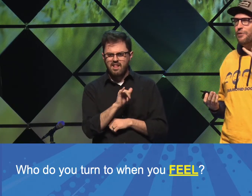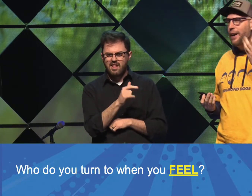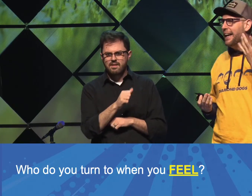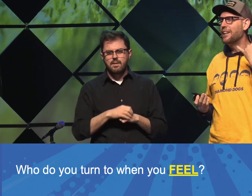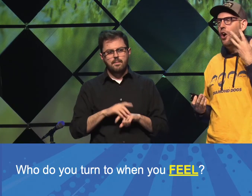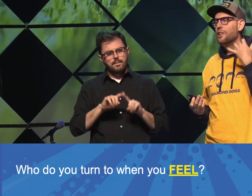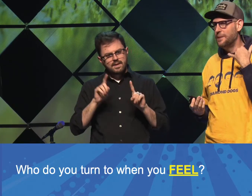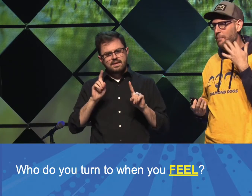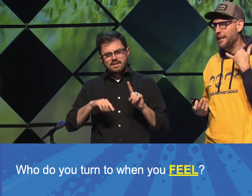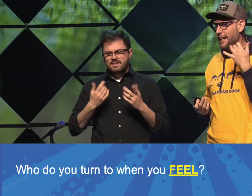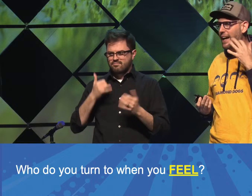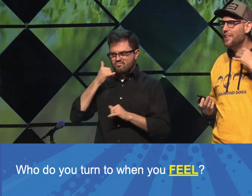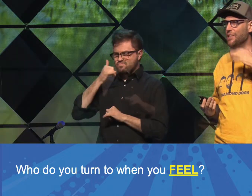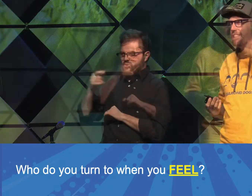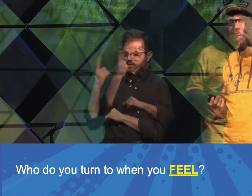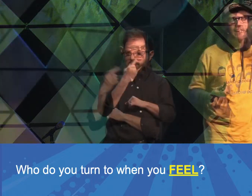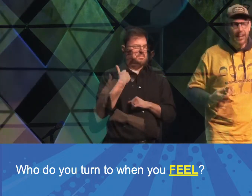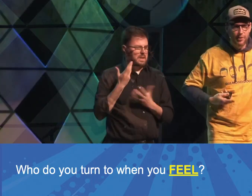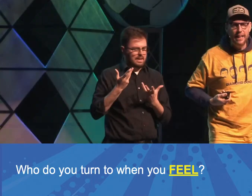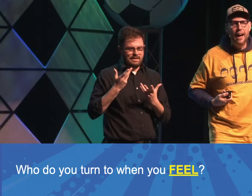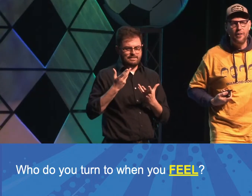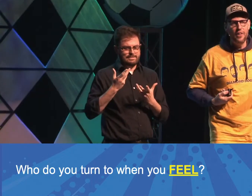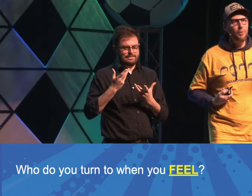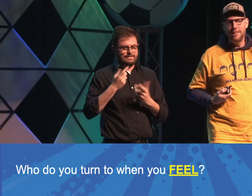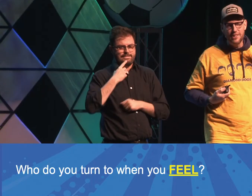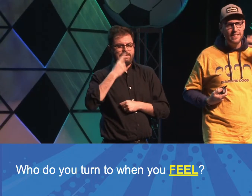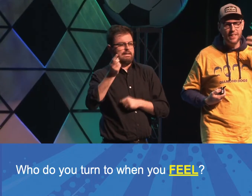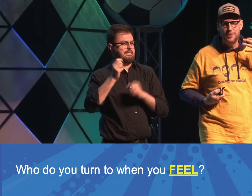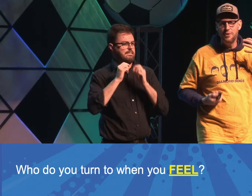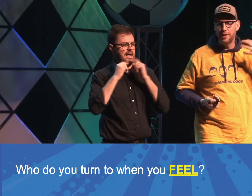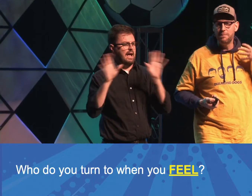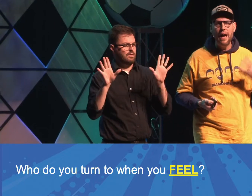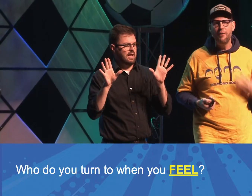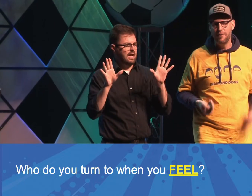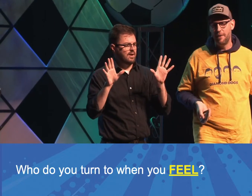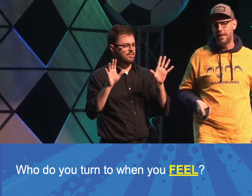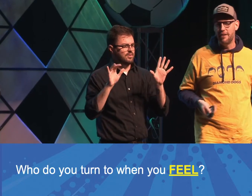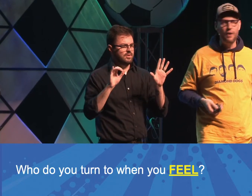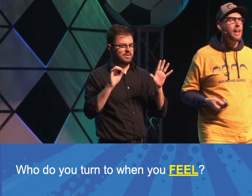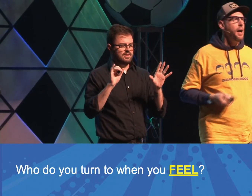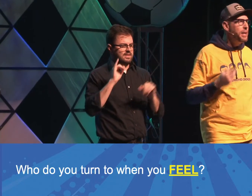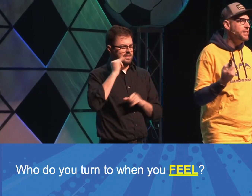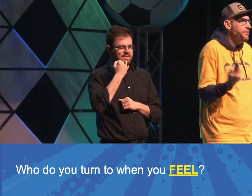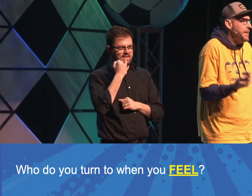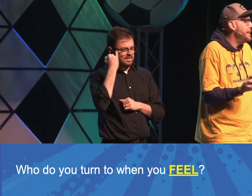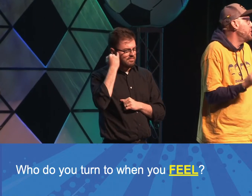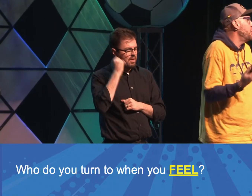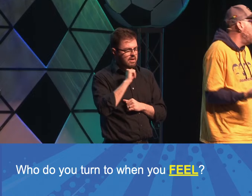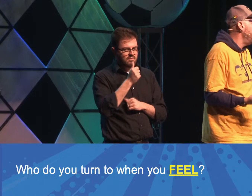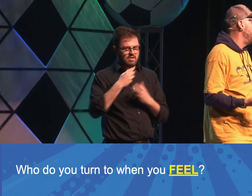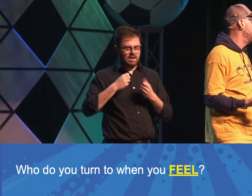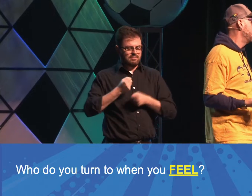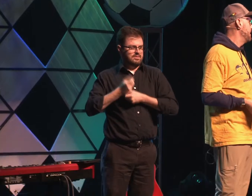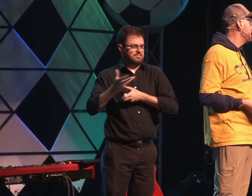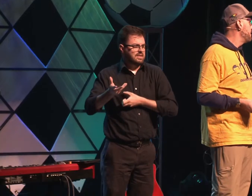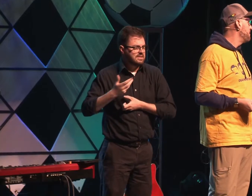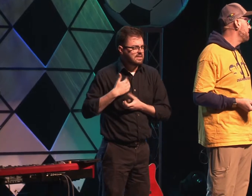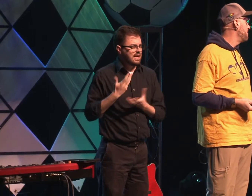to get on the phone. I got to call somebody and I got to just say that out loud. Otherwise, it just gets too much power in my life, right? Because feelings are